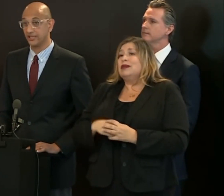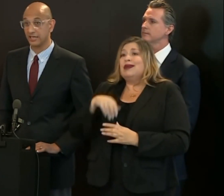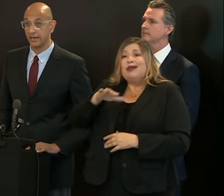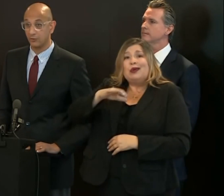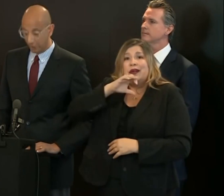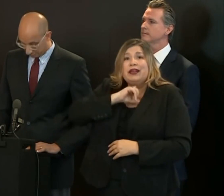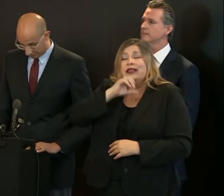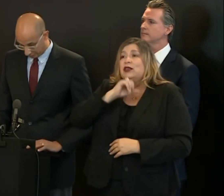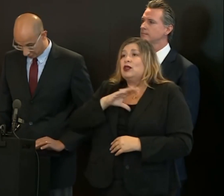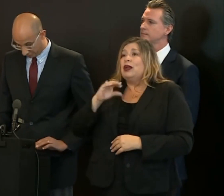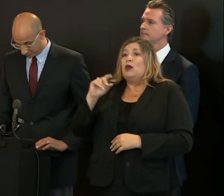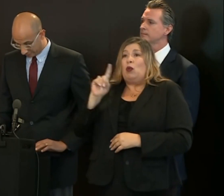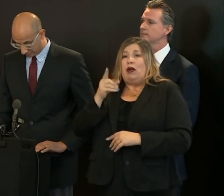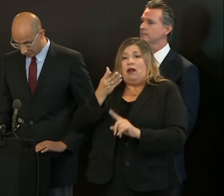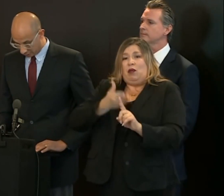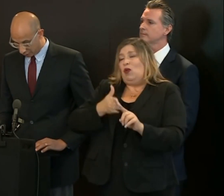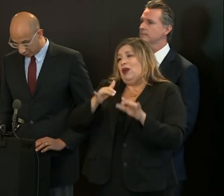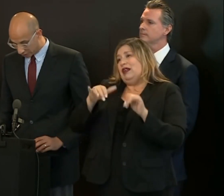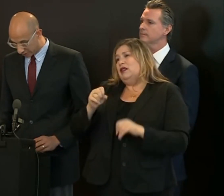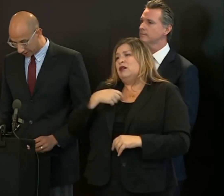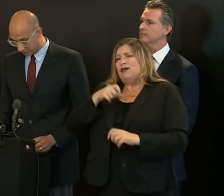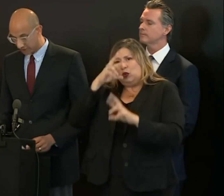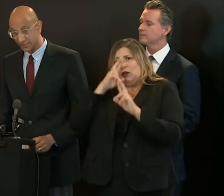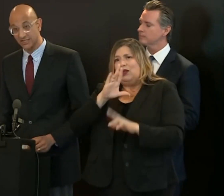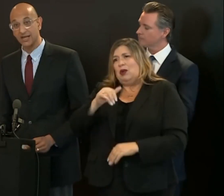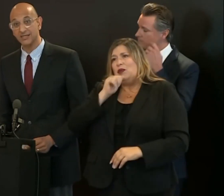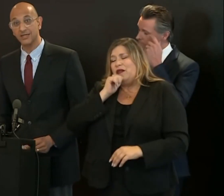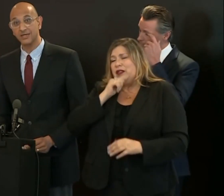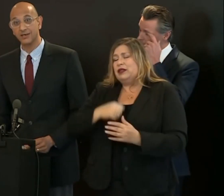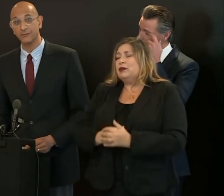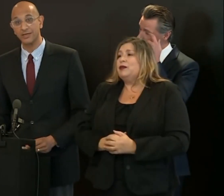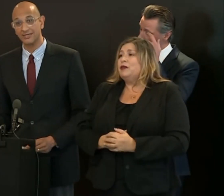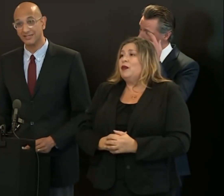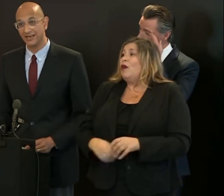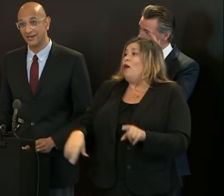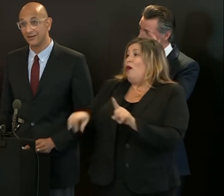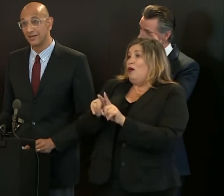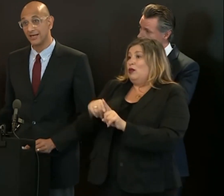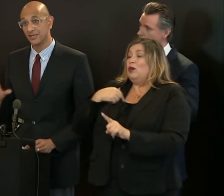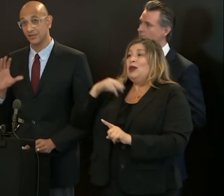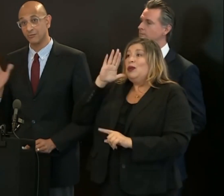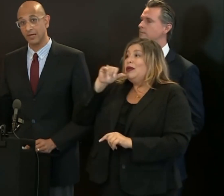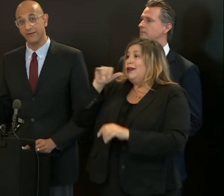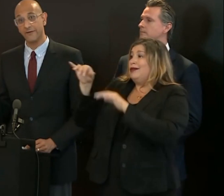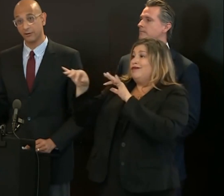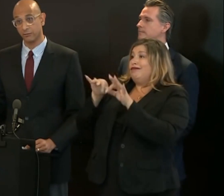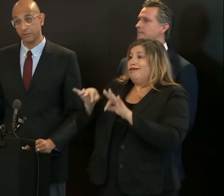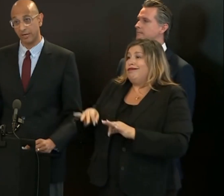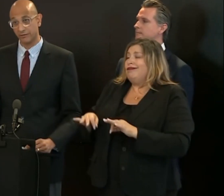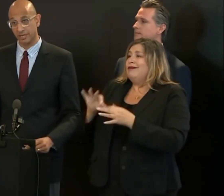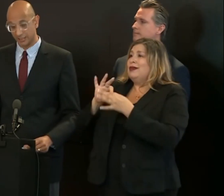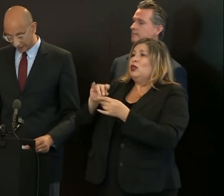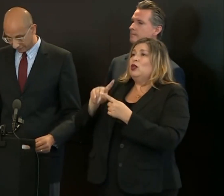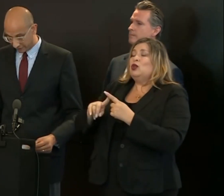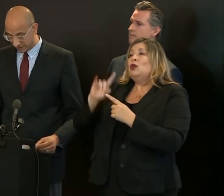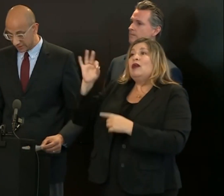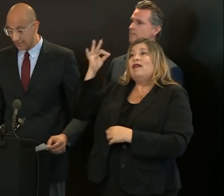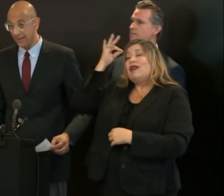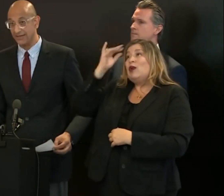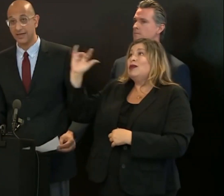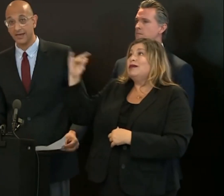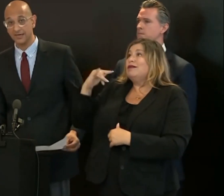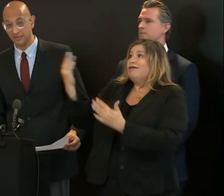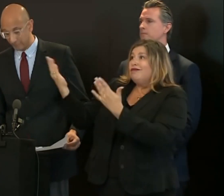their age, and where they are. We are also not going to be discussing in great detail issues around the federal repatriation